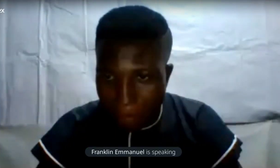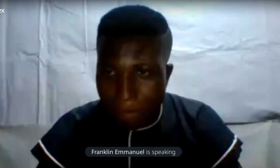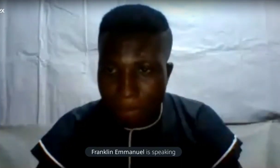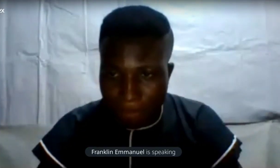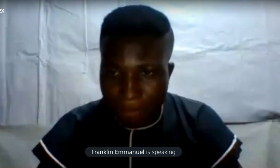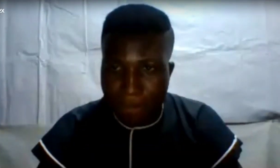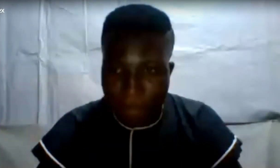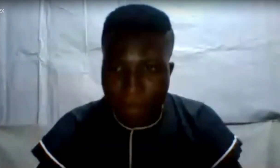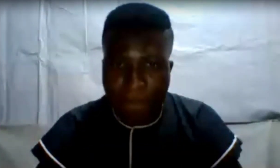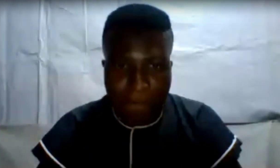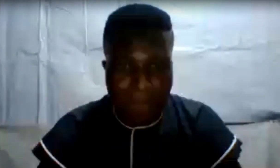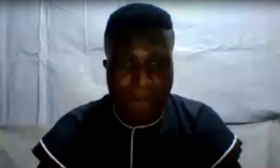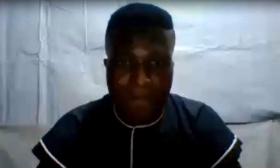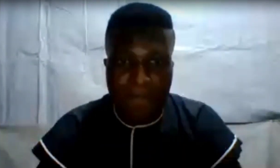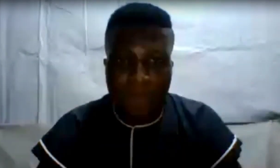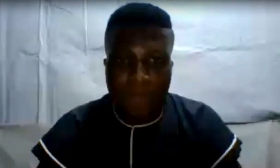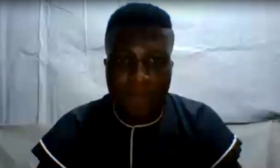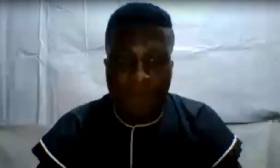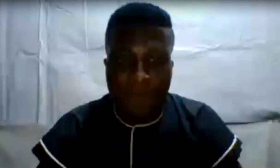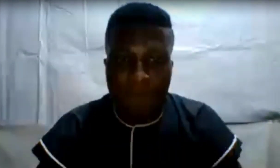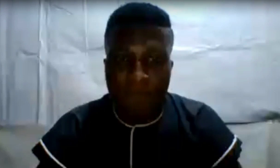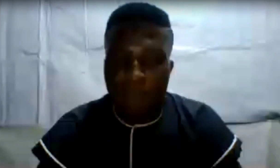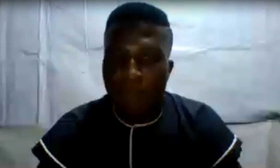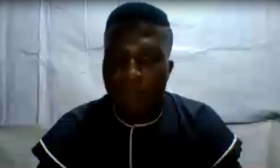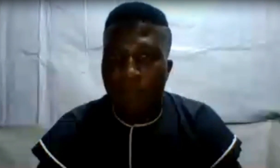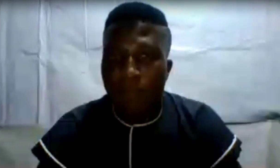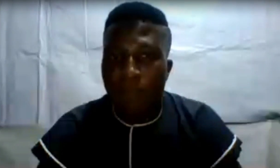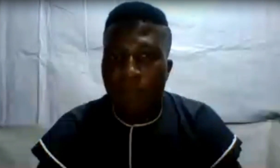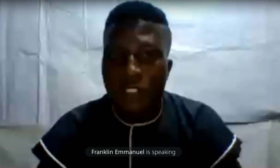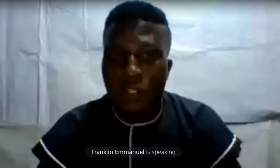Please I think turn that on your network has video. come again. Okay, I think it's coming.